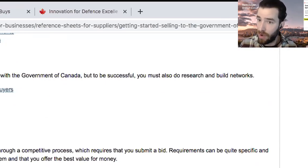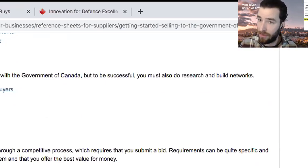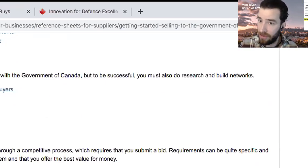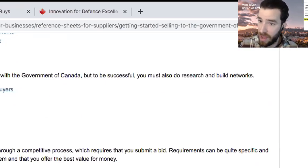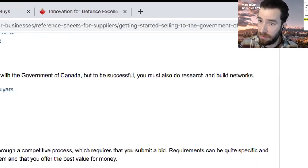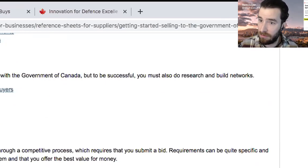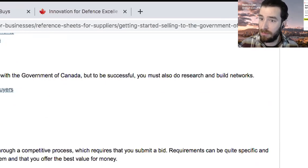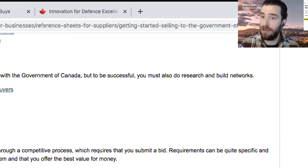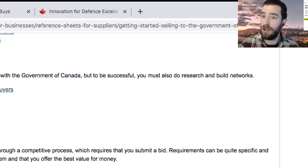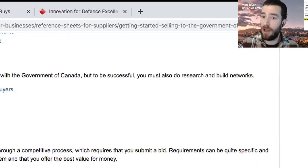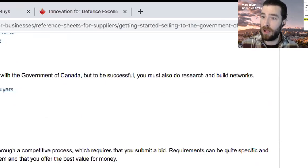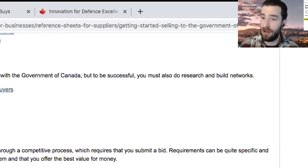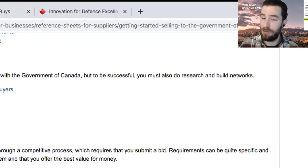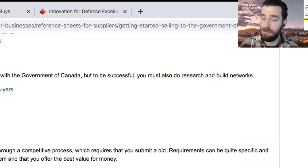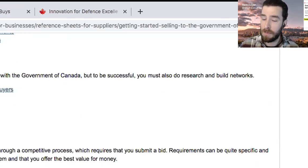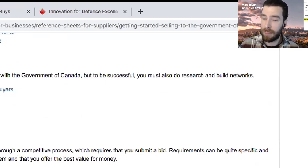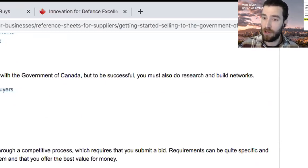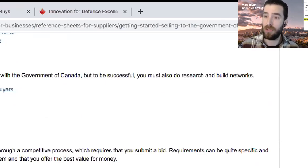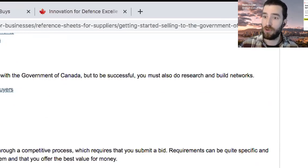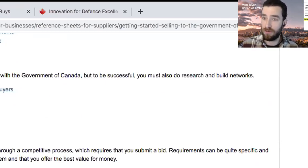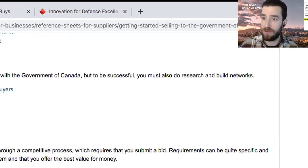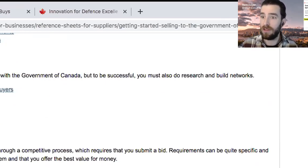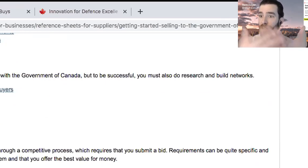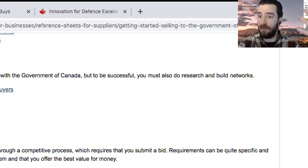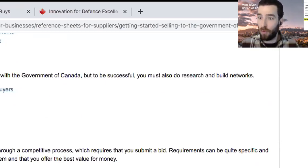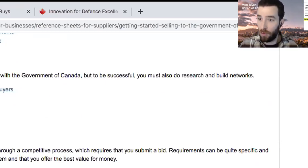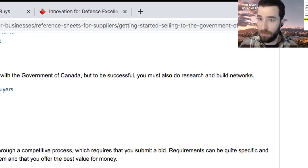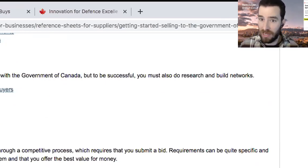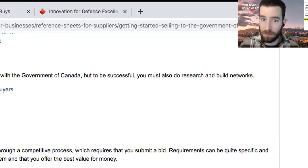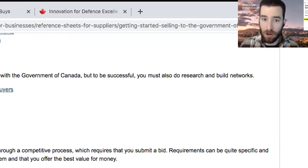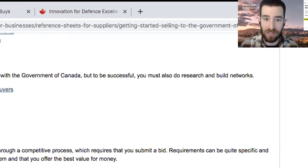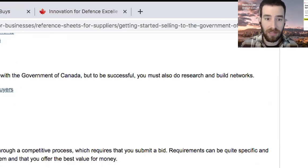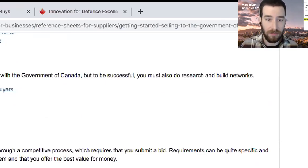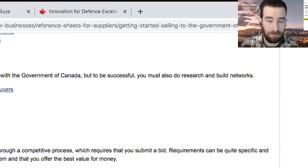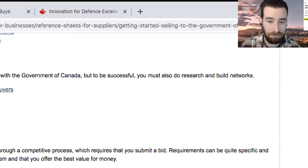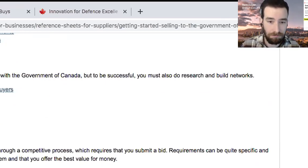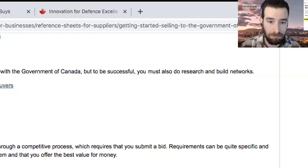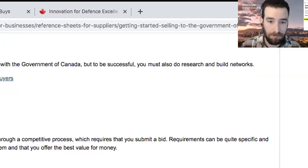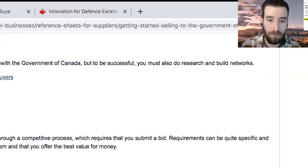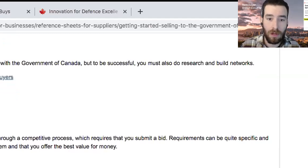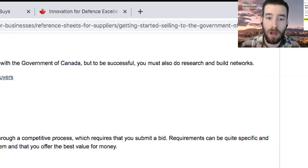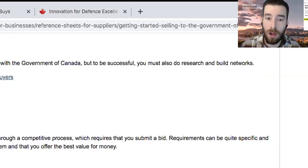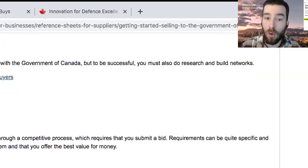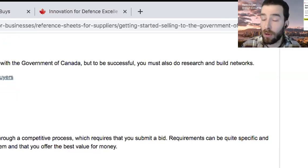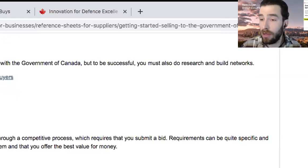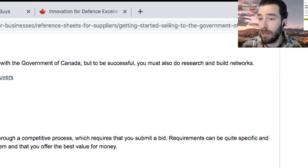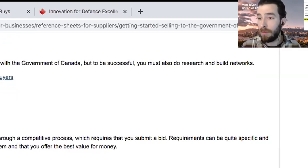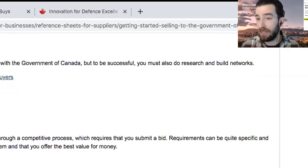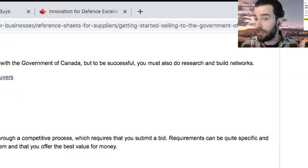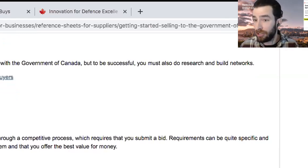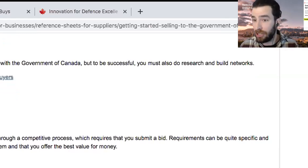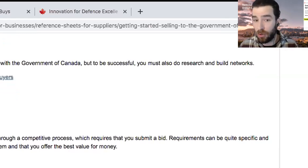contract rather than a sort of formal bidding process.